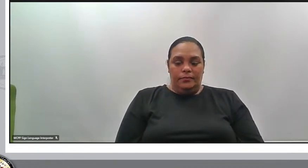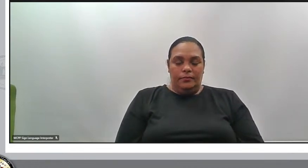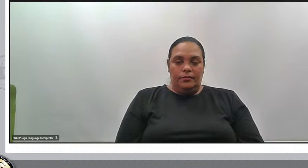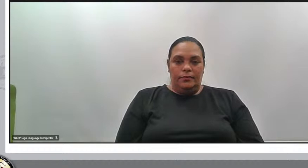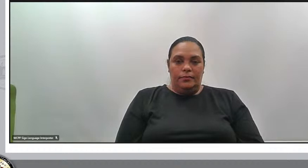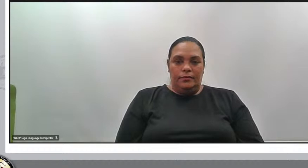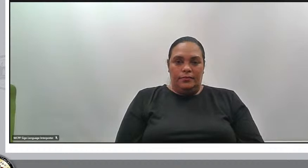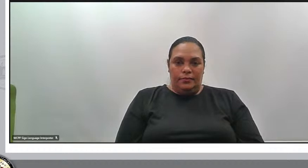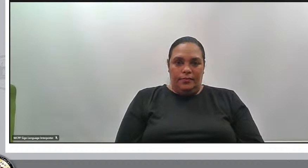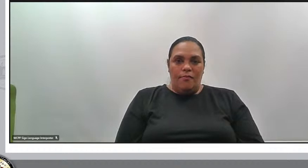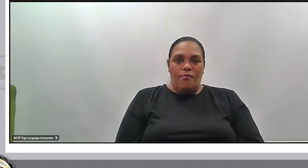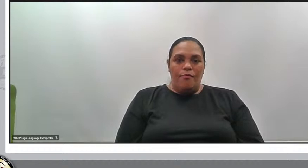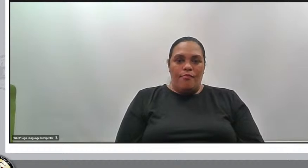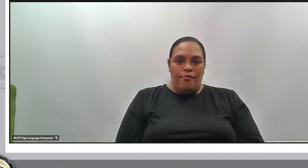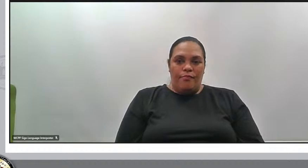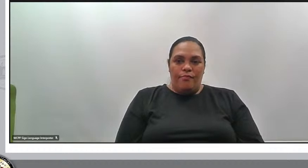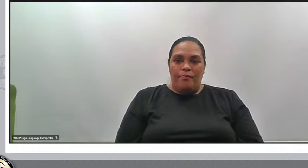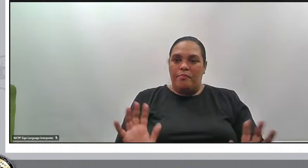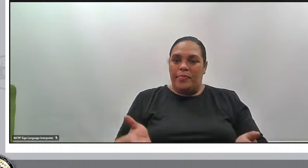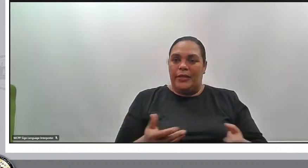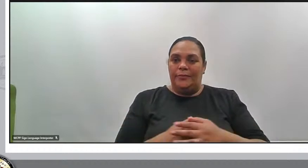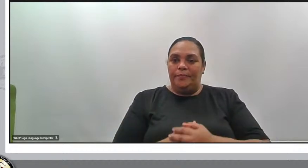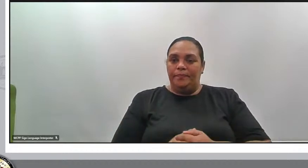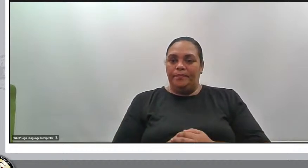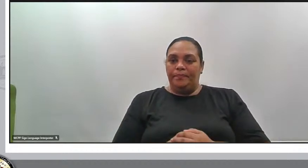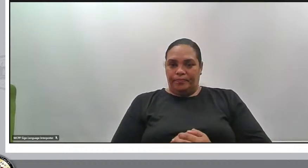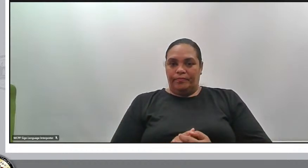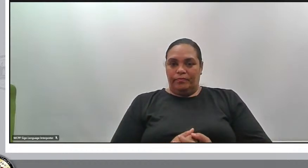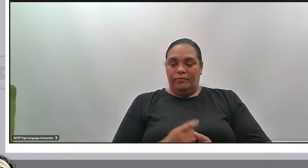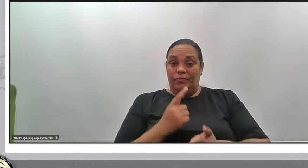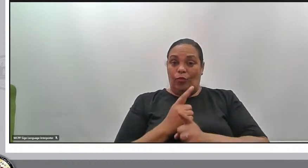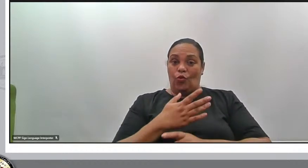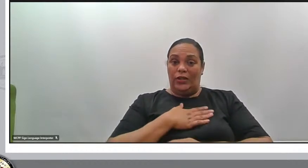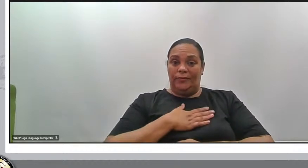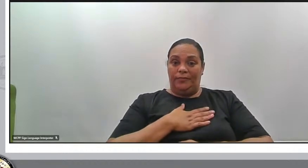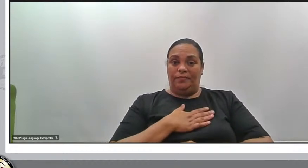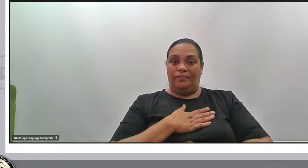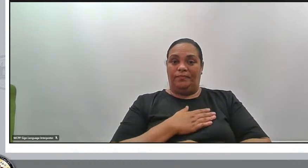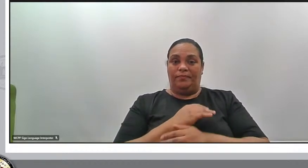Thank you. I think that's all the questions answered. Is that correct?